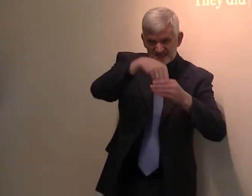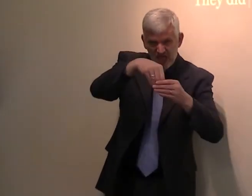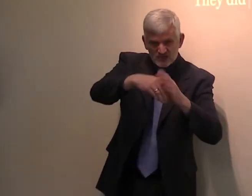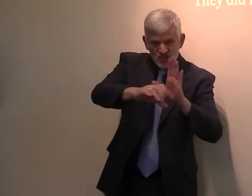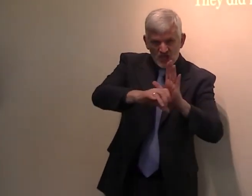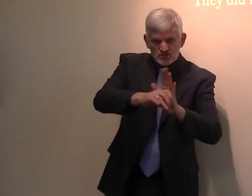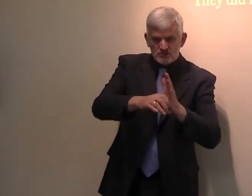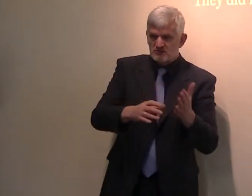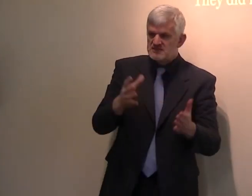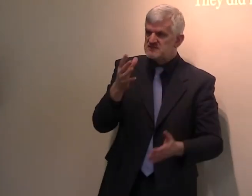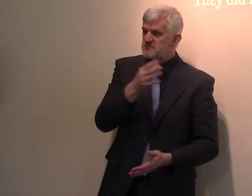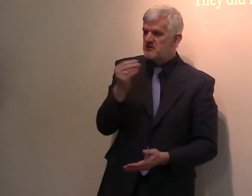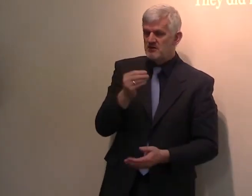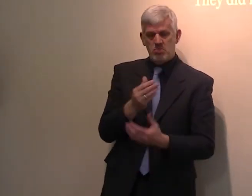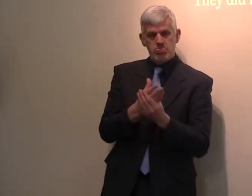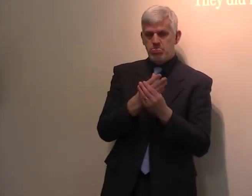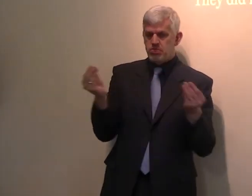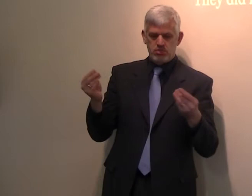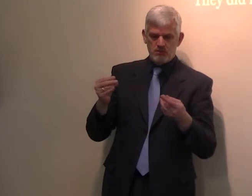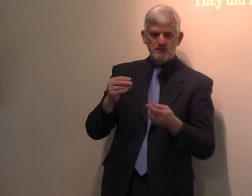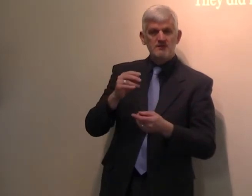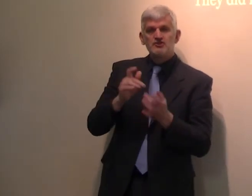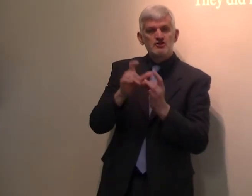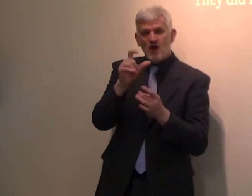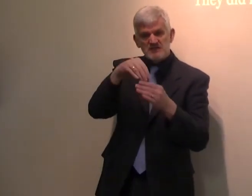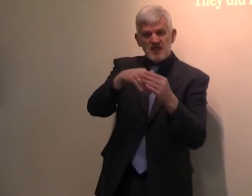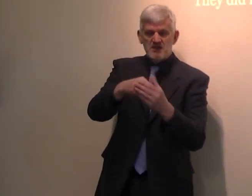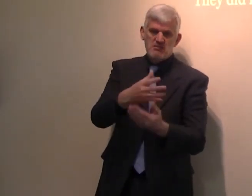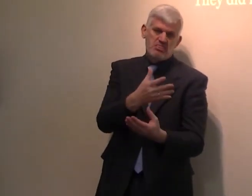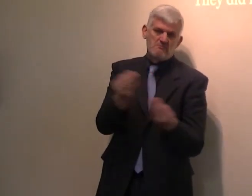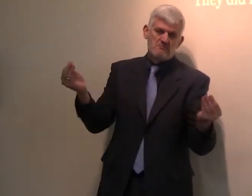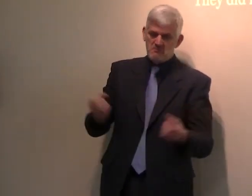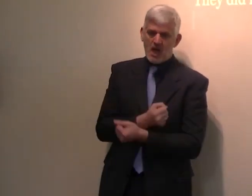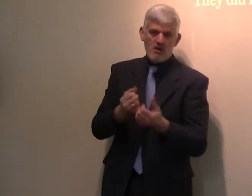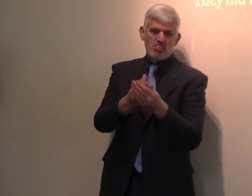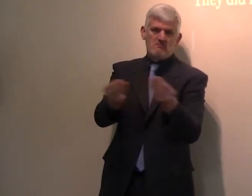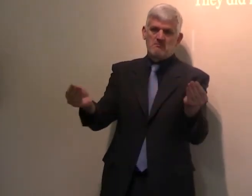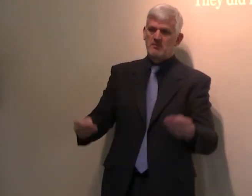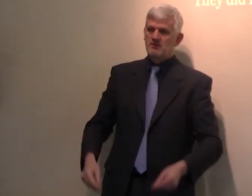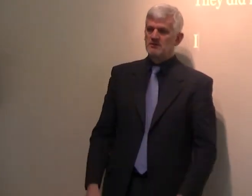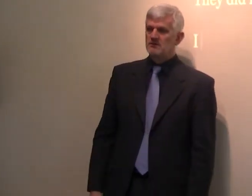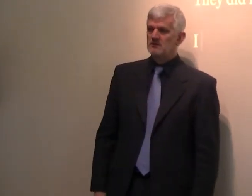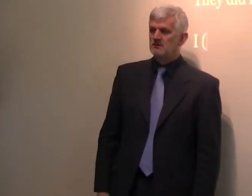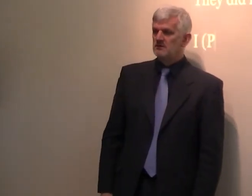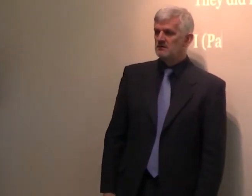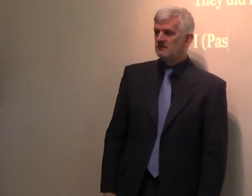powerless. And you can check this for yourself, but I was told, and I think I read it also, most